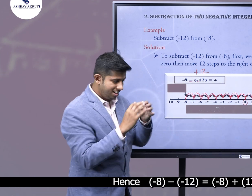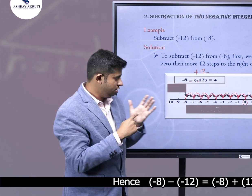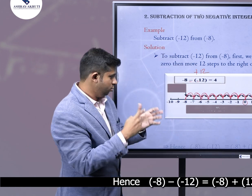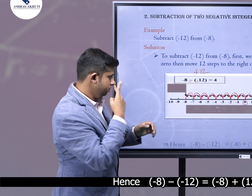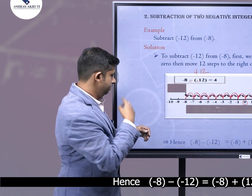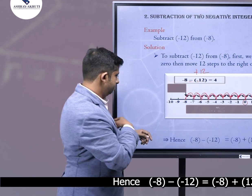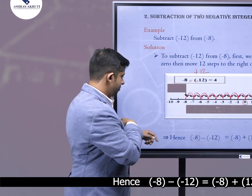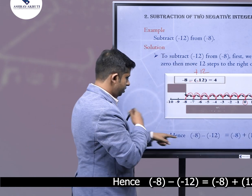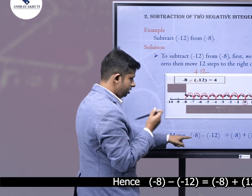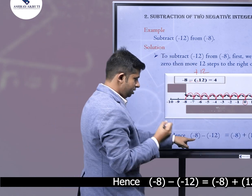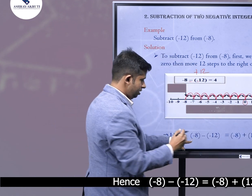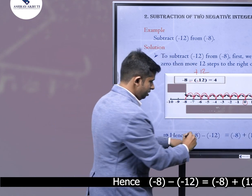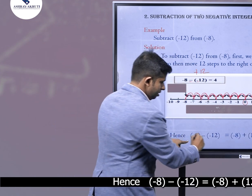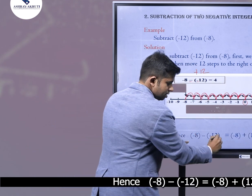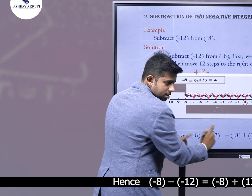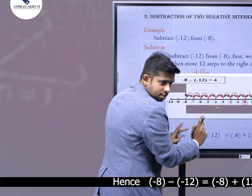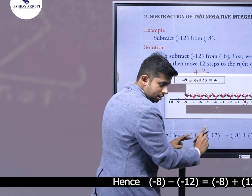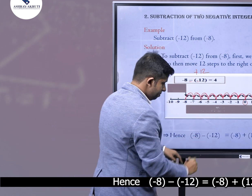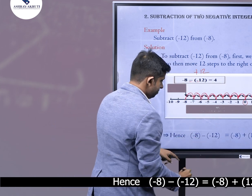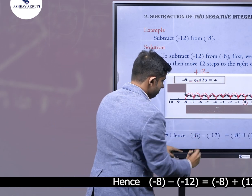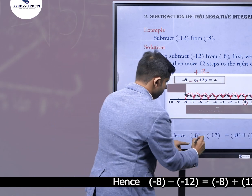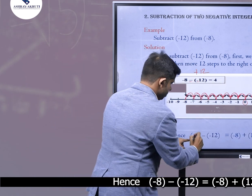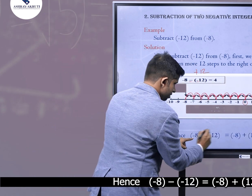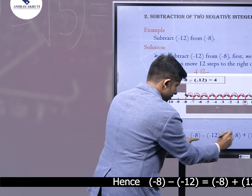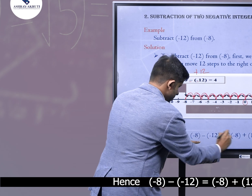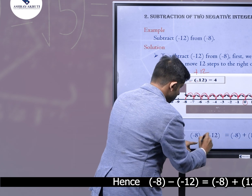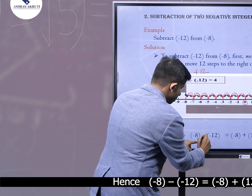hence minus 8 minus of minus 12